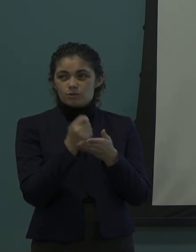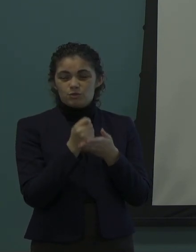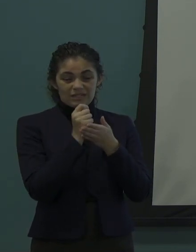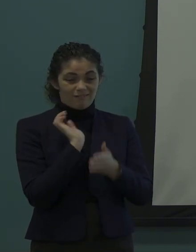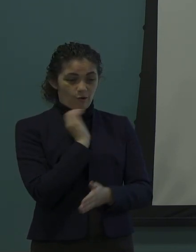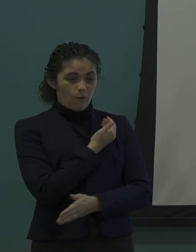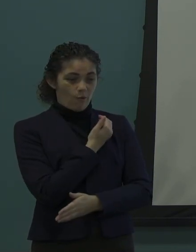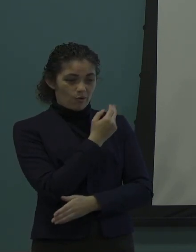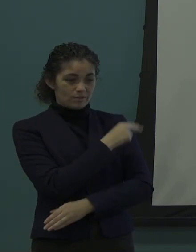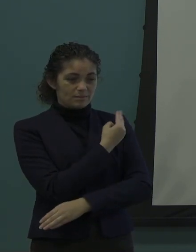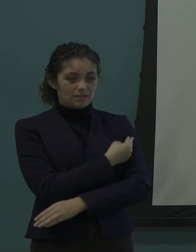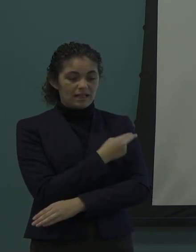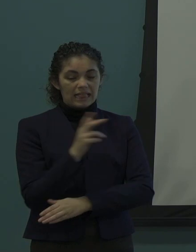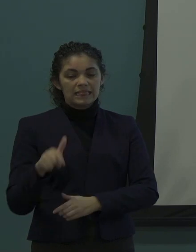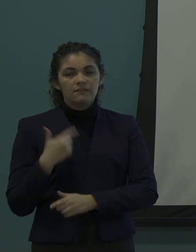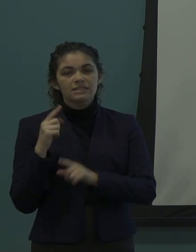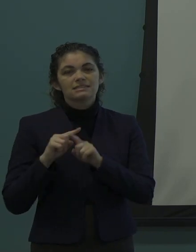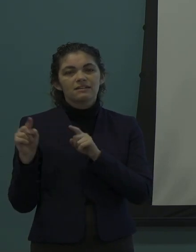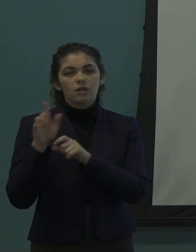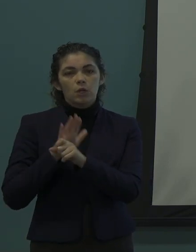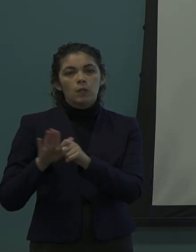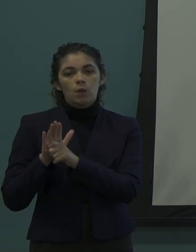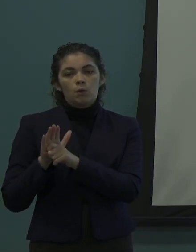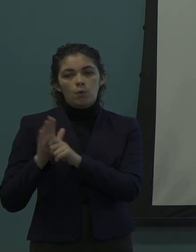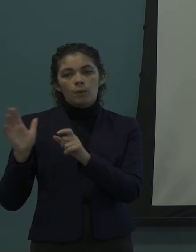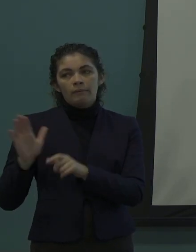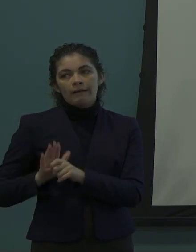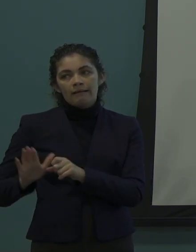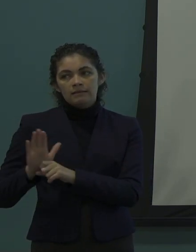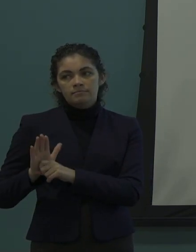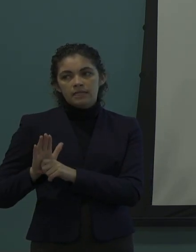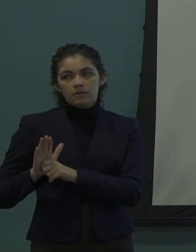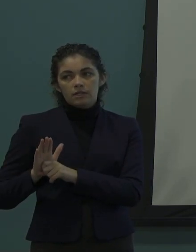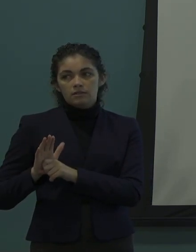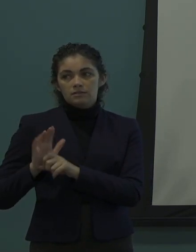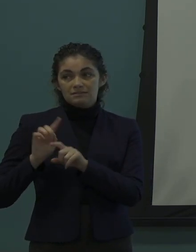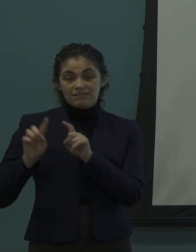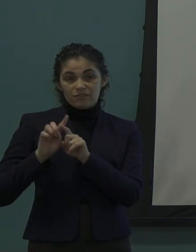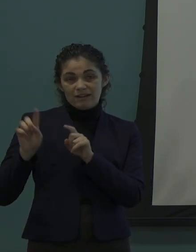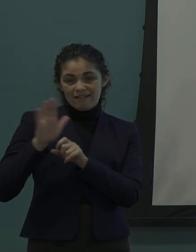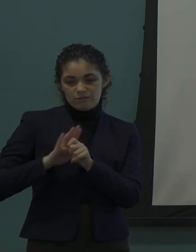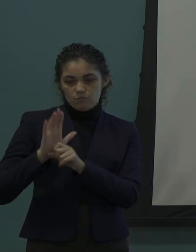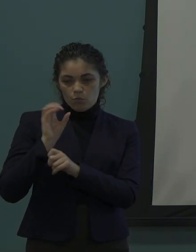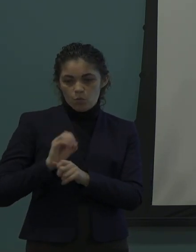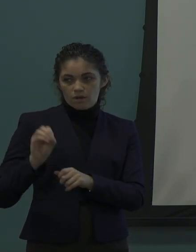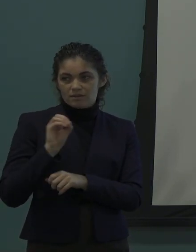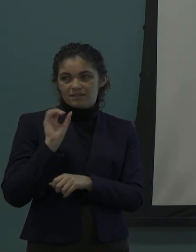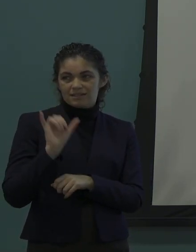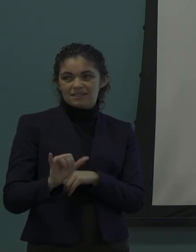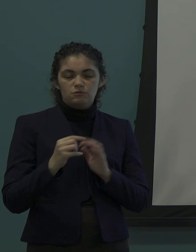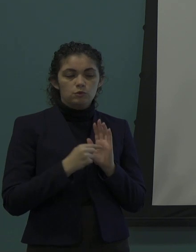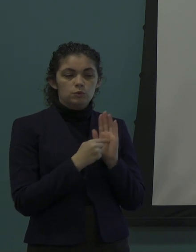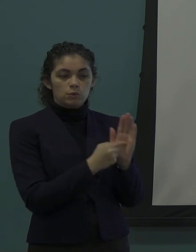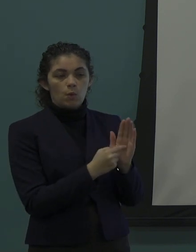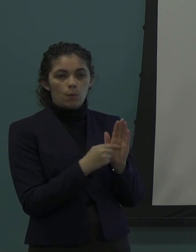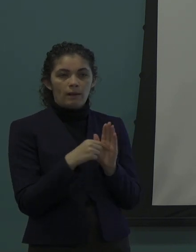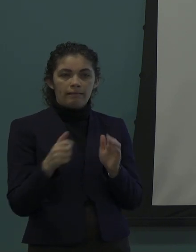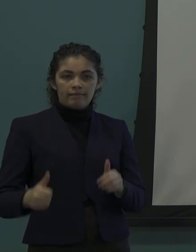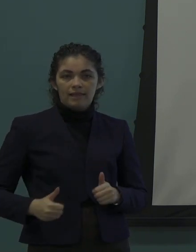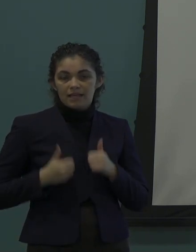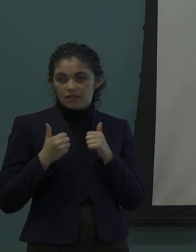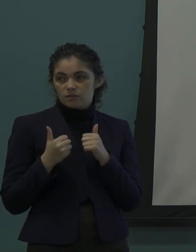in our hospitals actually live in other local health department jurisdictions around Northeast Ohio. So these simply reflect the